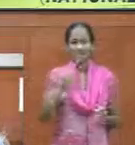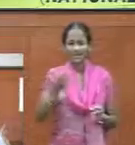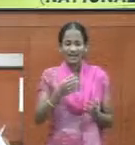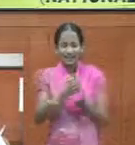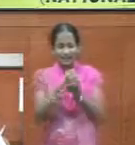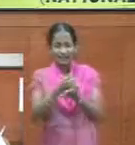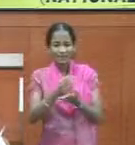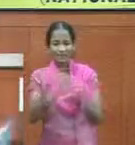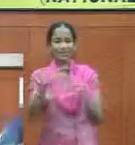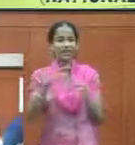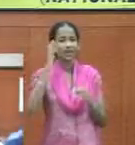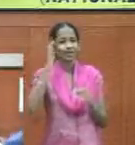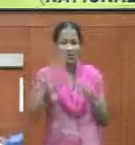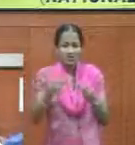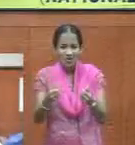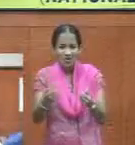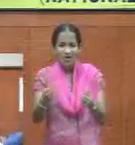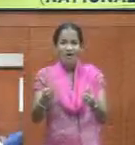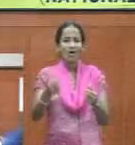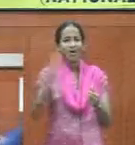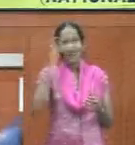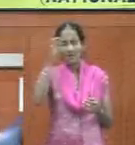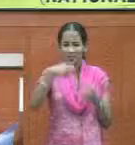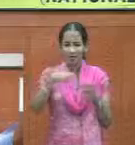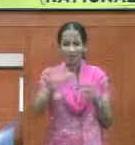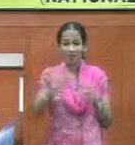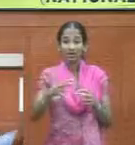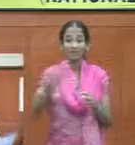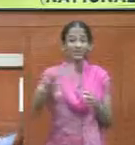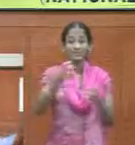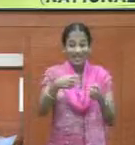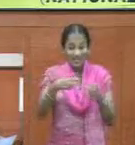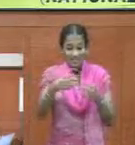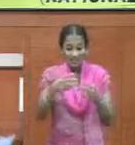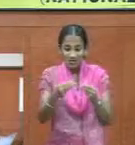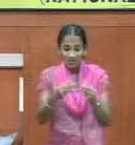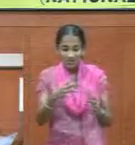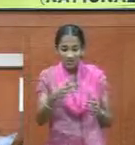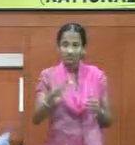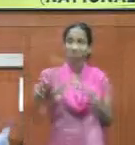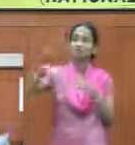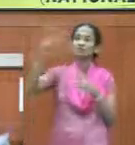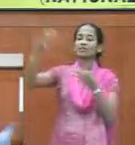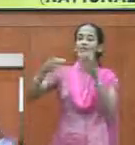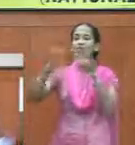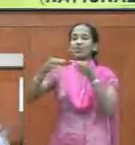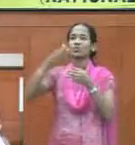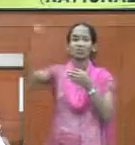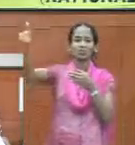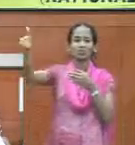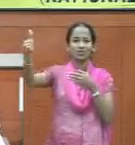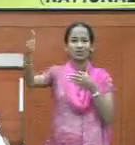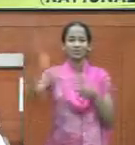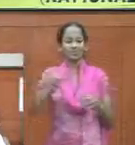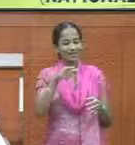of going to the disability commissioner and then going to the High Court. But if he cannot give any effective relief, then is it mandatory